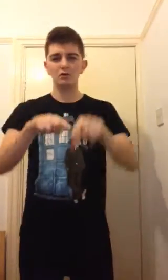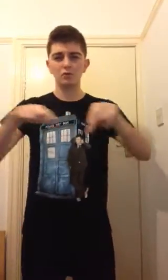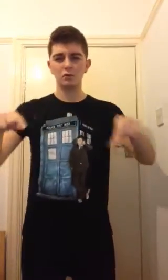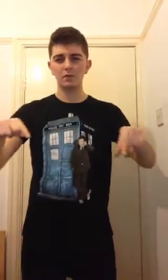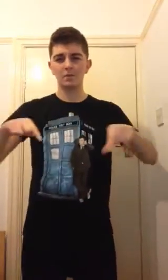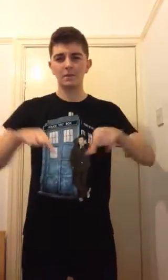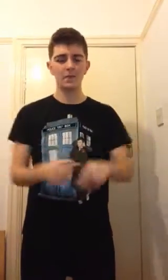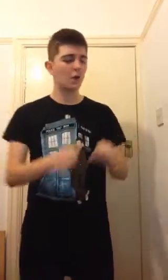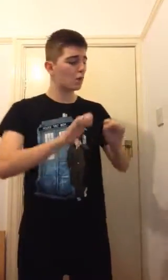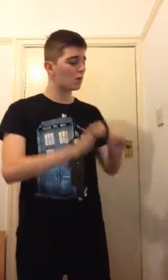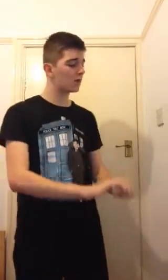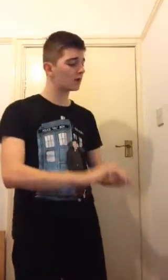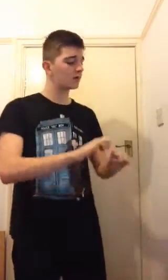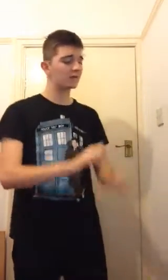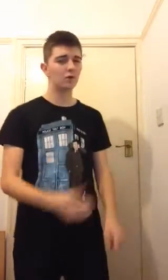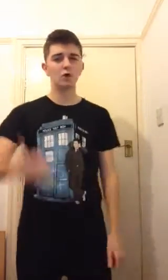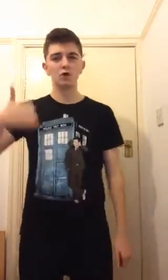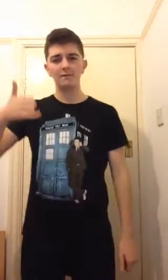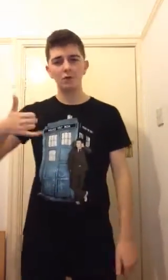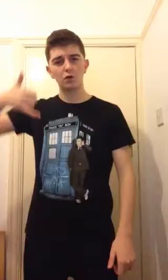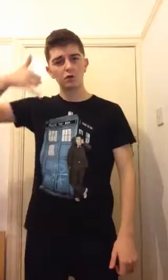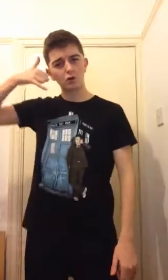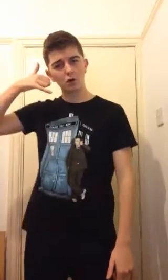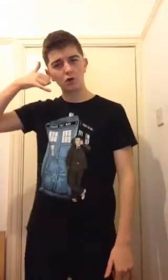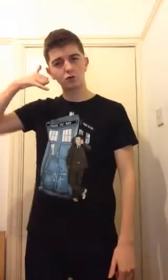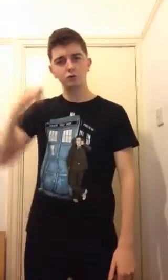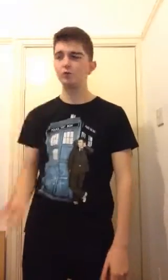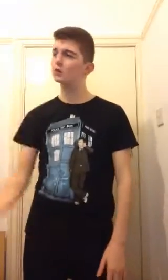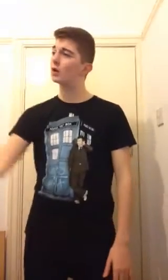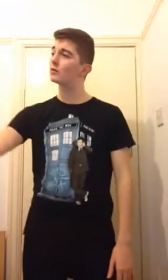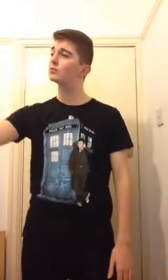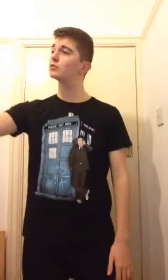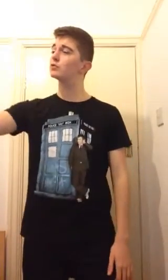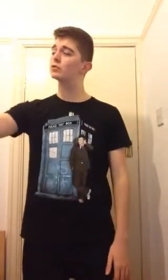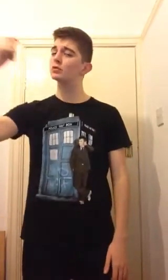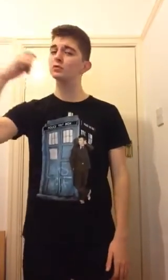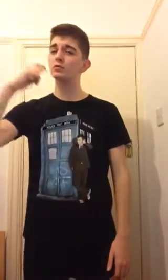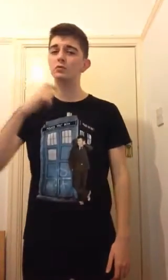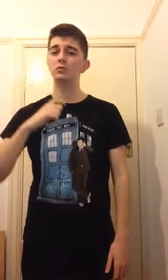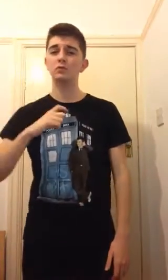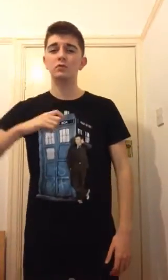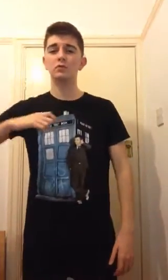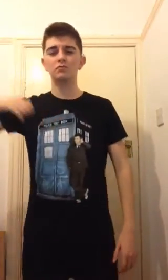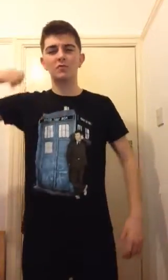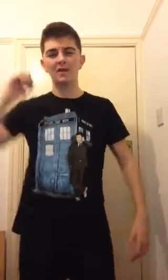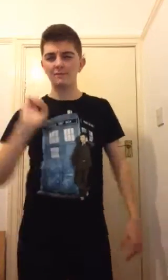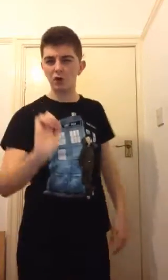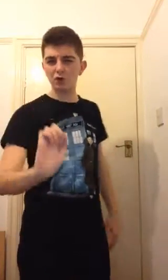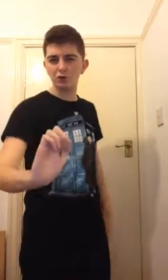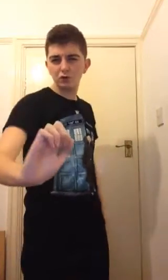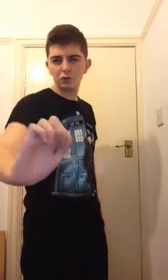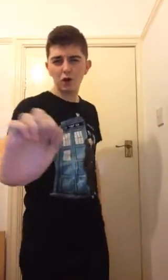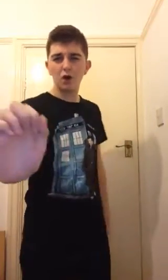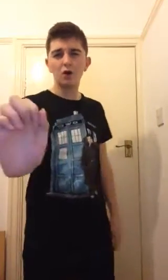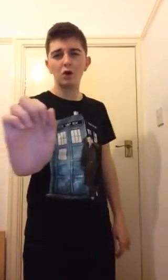room, waiting for your phone call to come soon. Before you, oh,